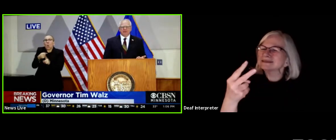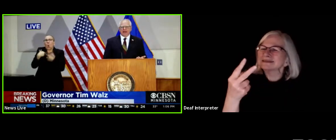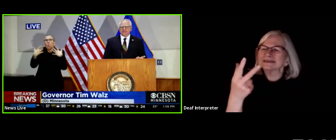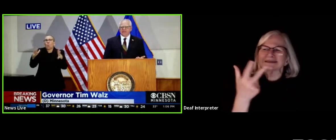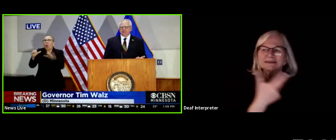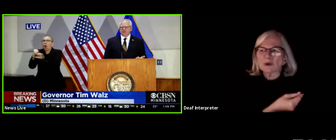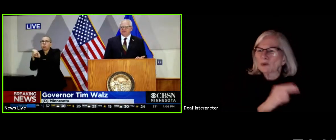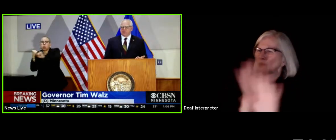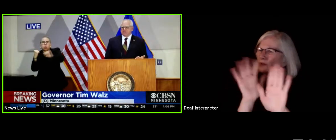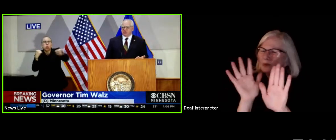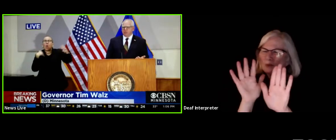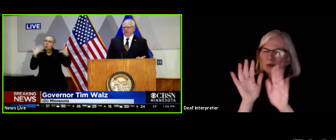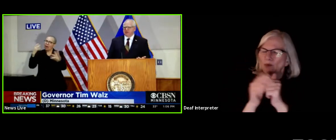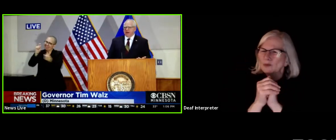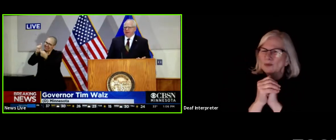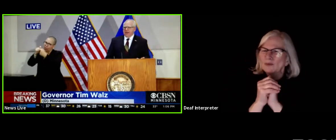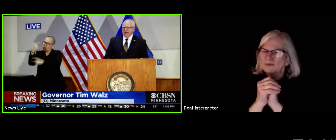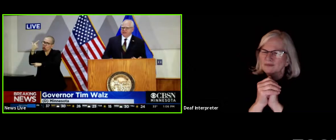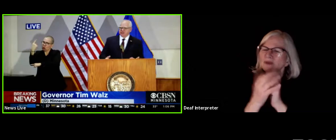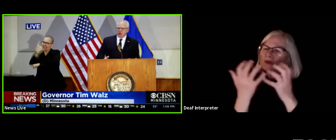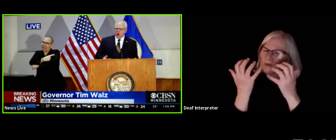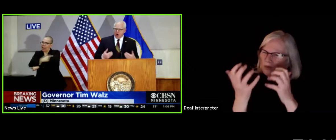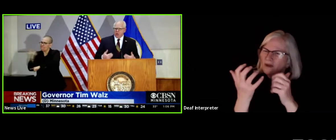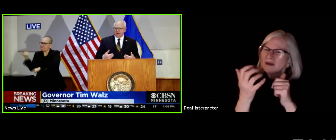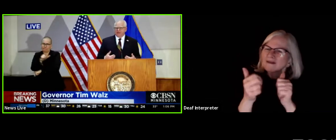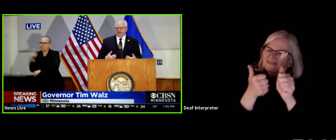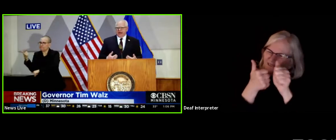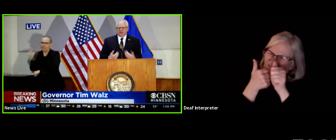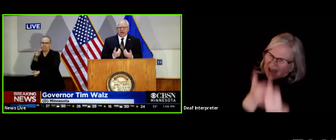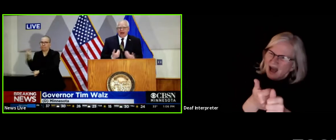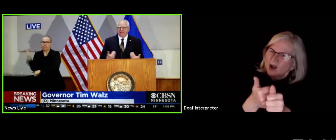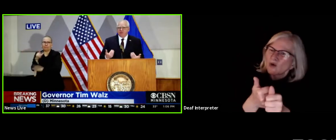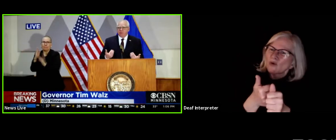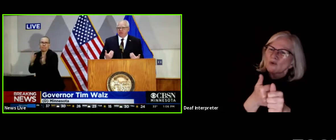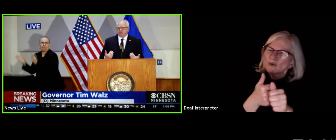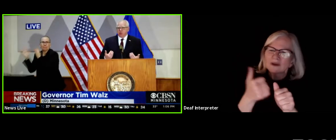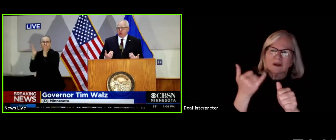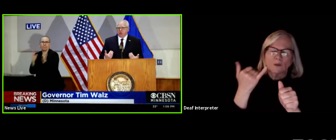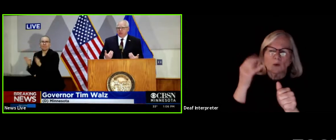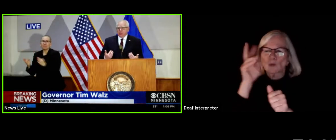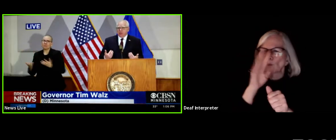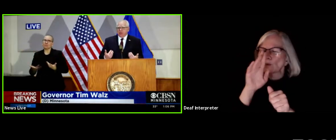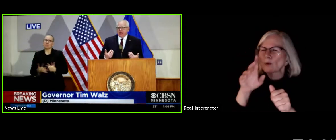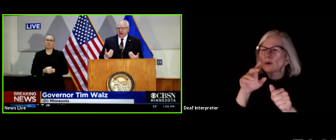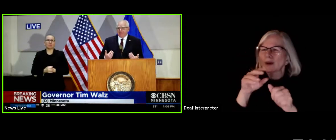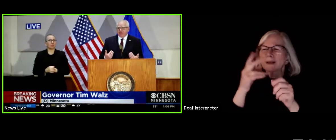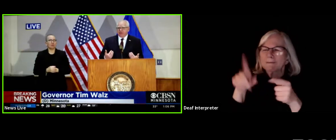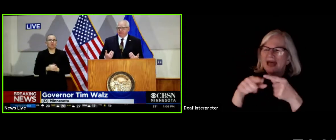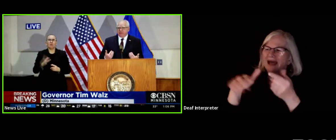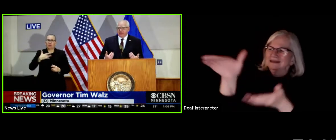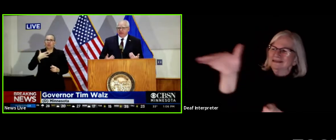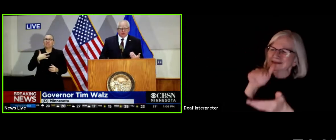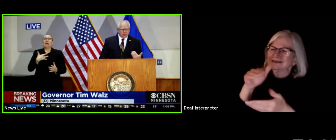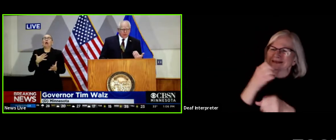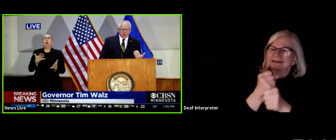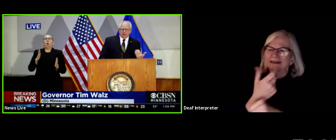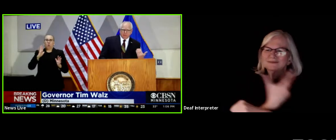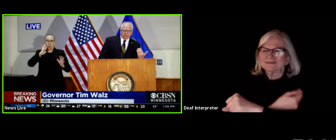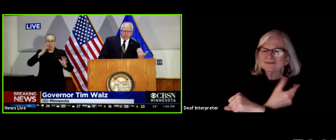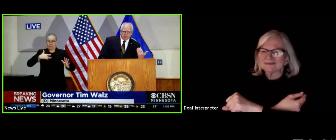distribution of the vaccine, because it's been so messed up. And so our way of getting out of this, now I feel much more confident